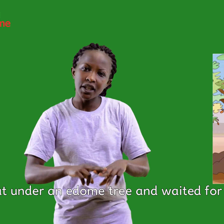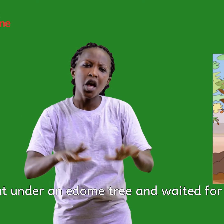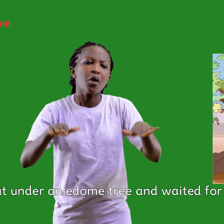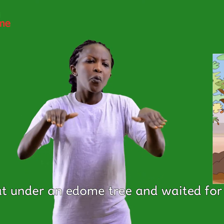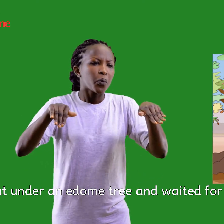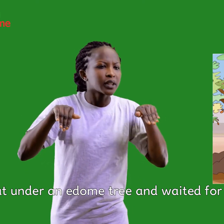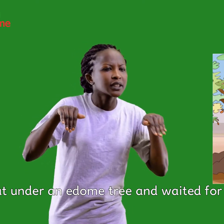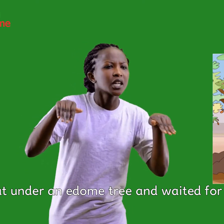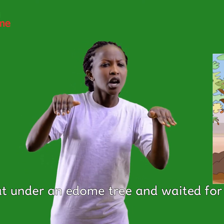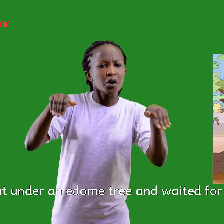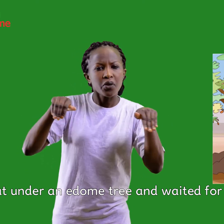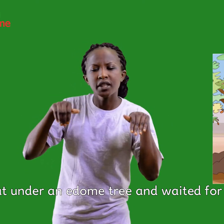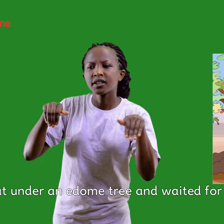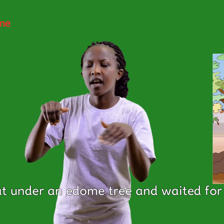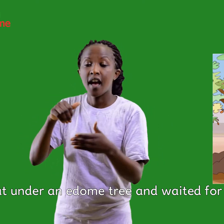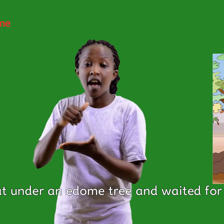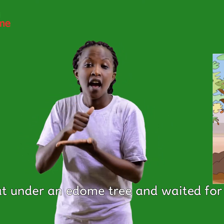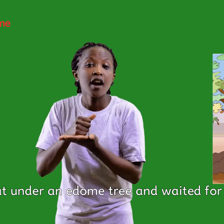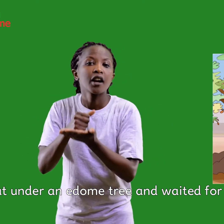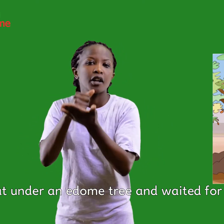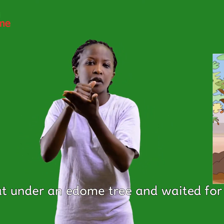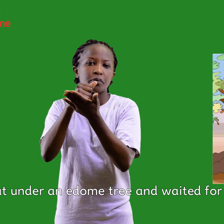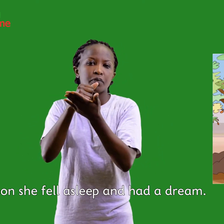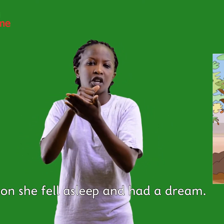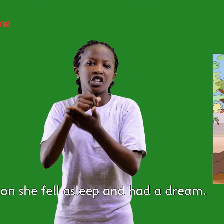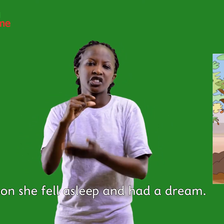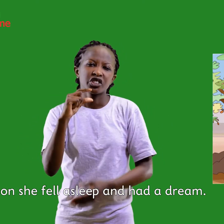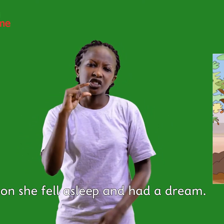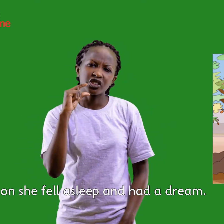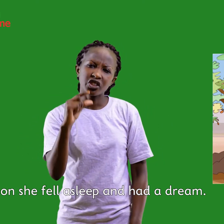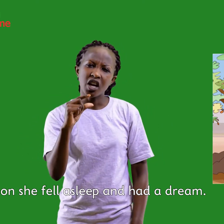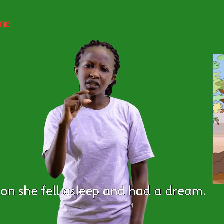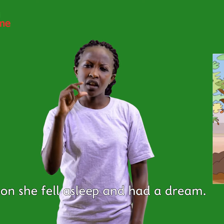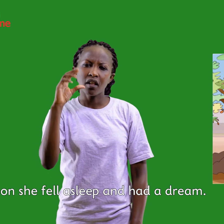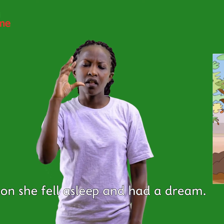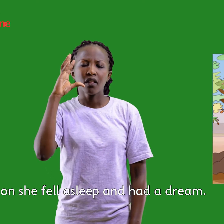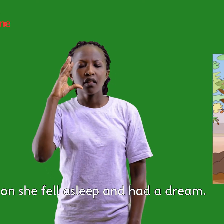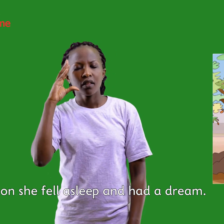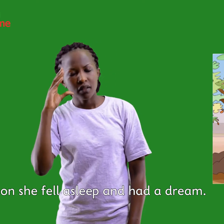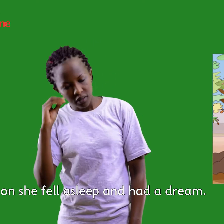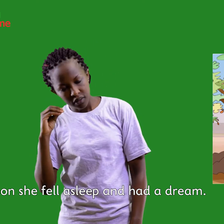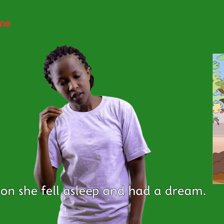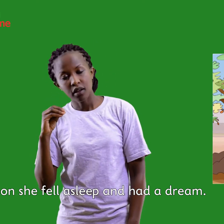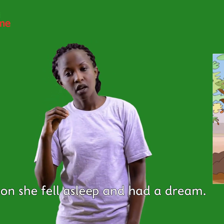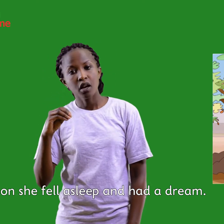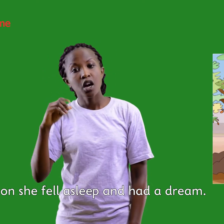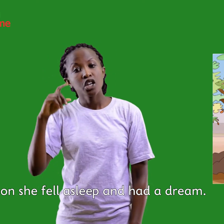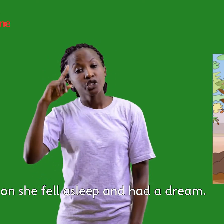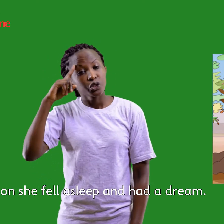She sat under an edom tree and waited for help. Soon she fell asleep and had a dream.